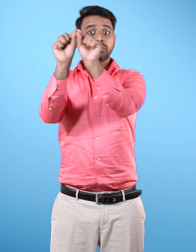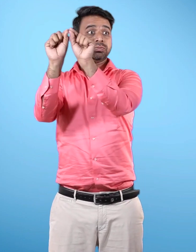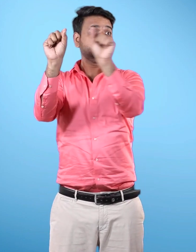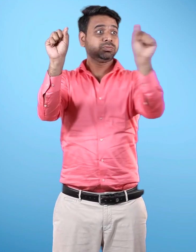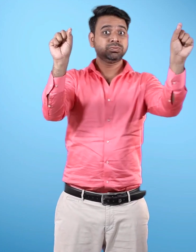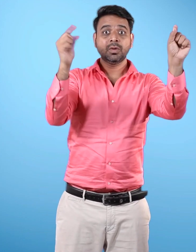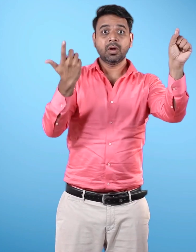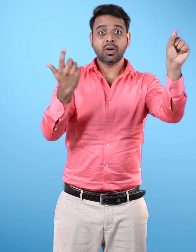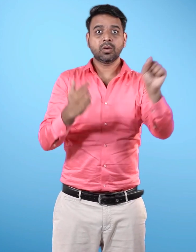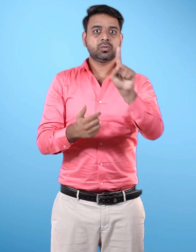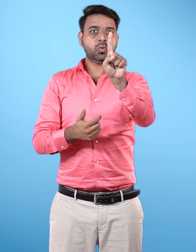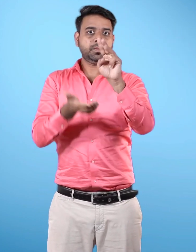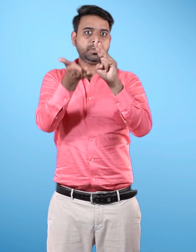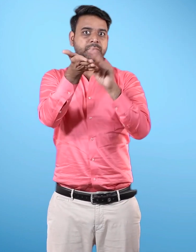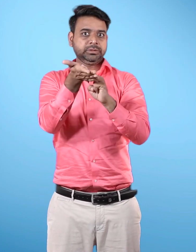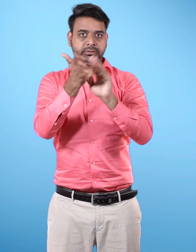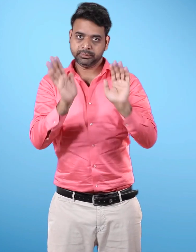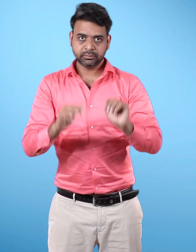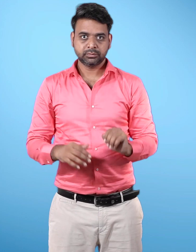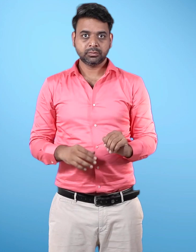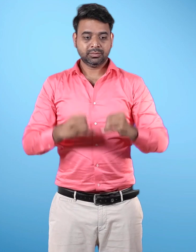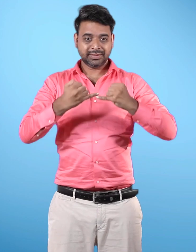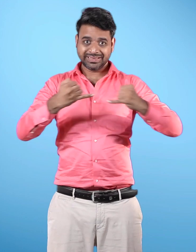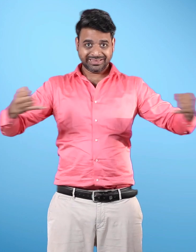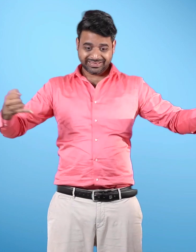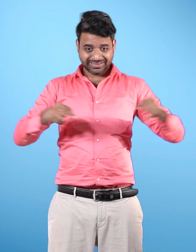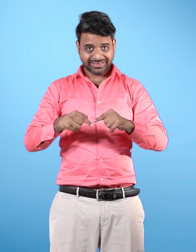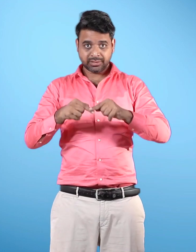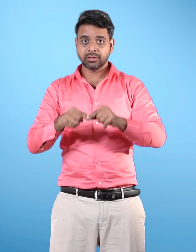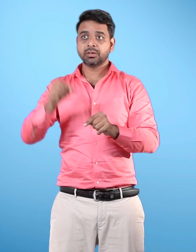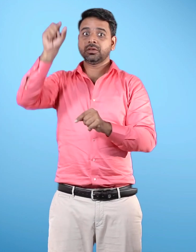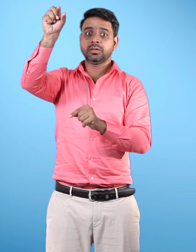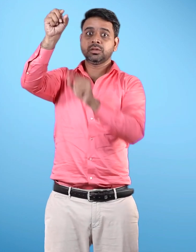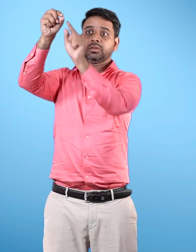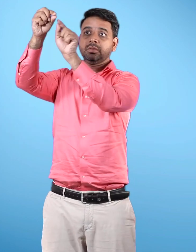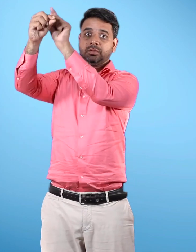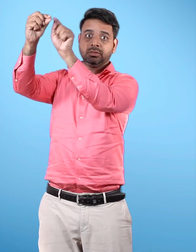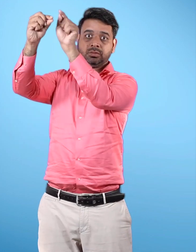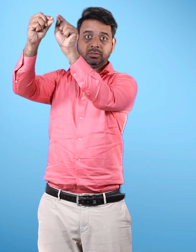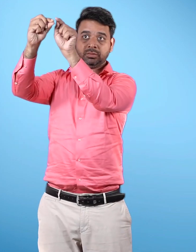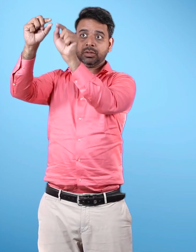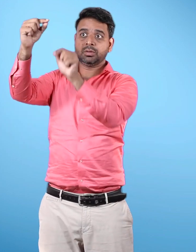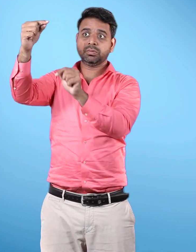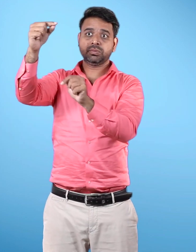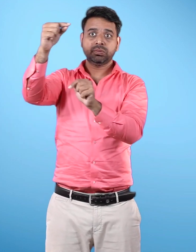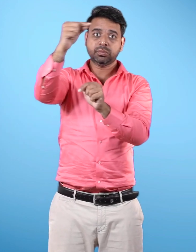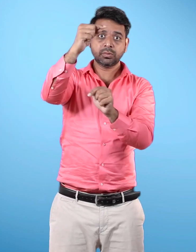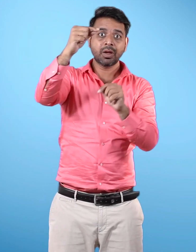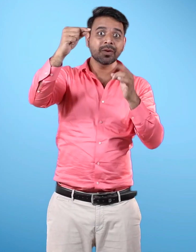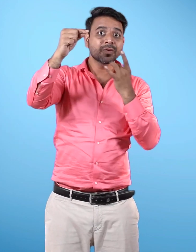Fix the wire between the nails after inserting it through the loop of the key. Connect one end of this wire to a bulb and a